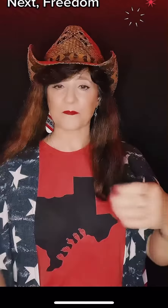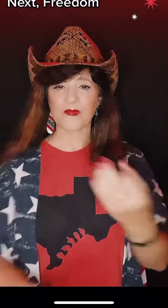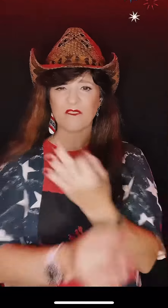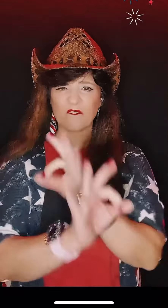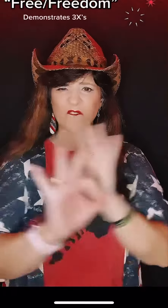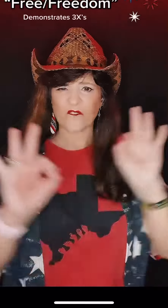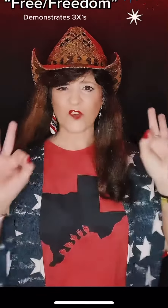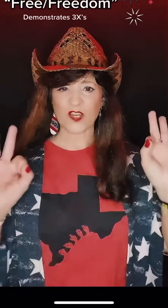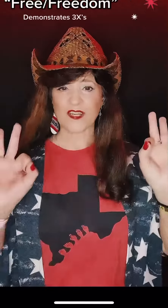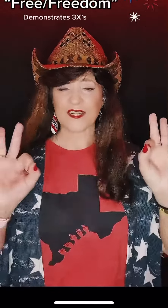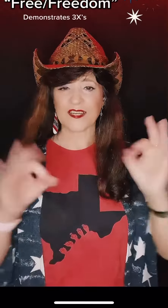Thank